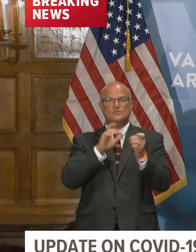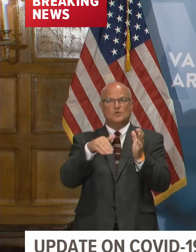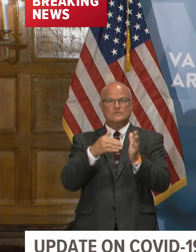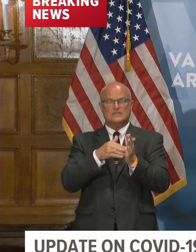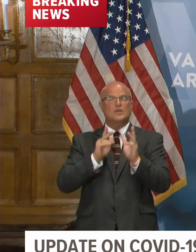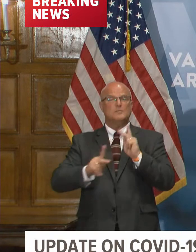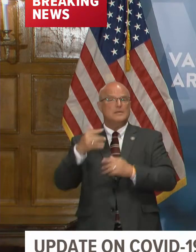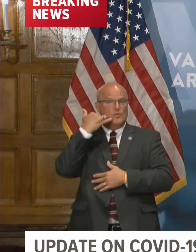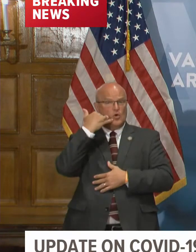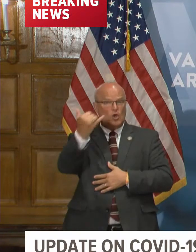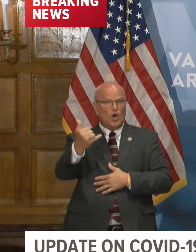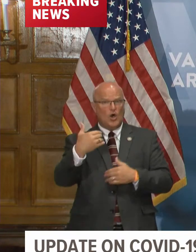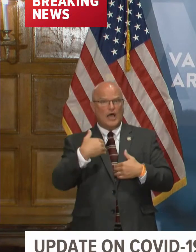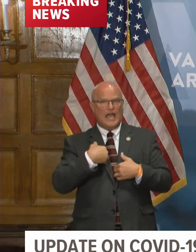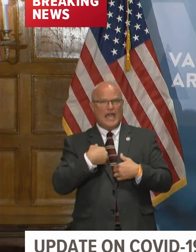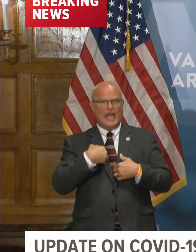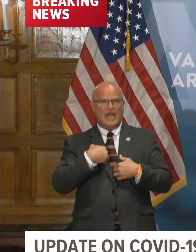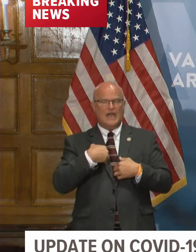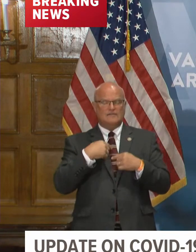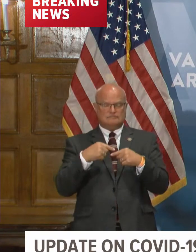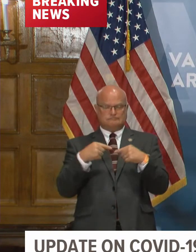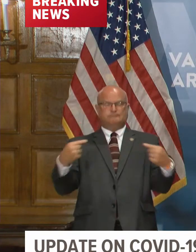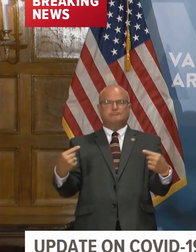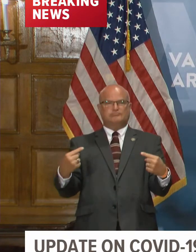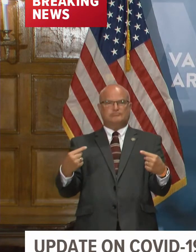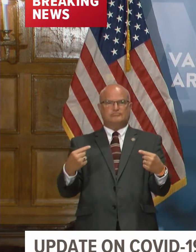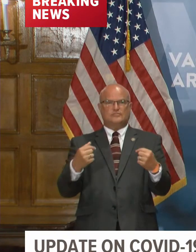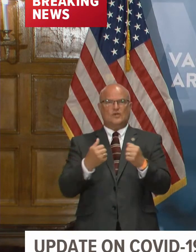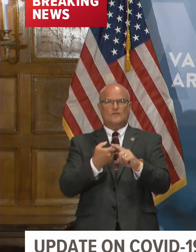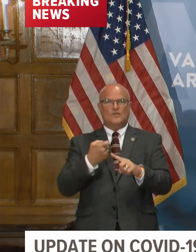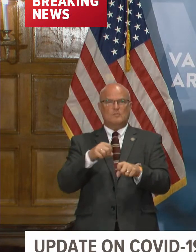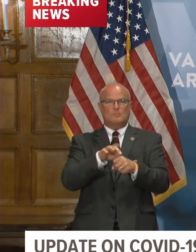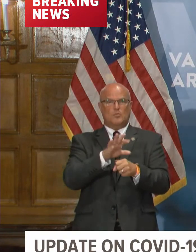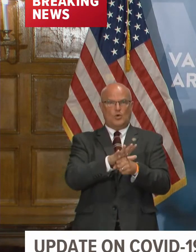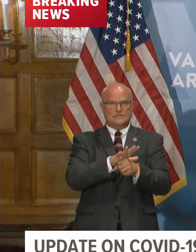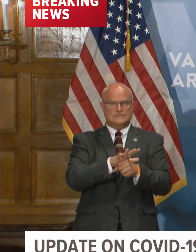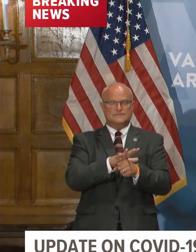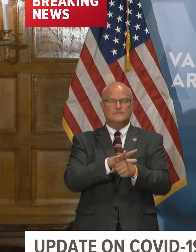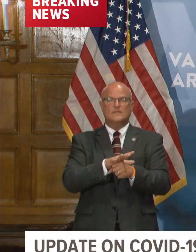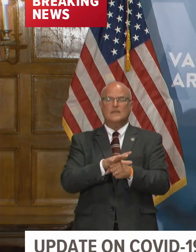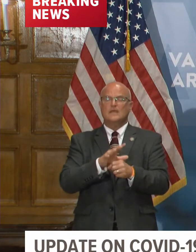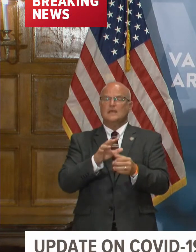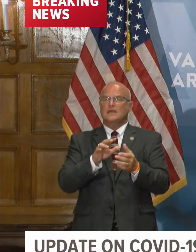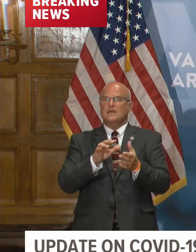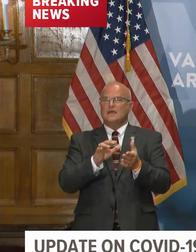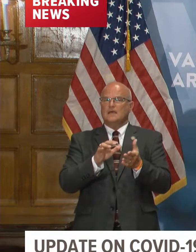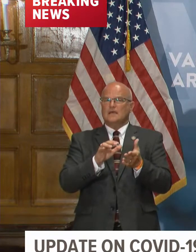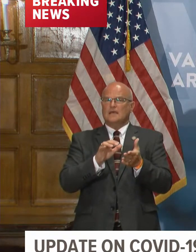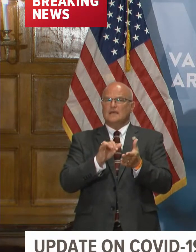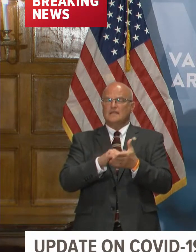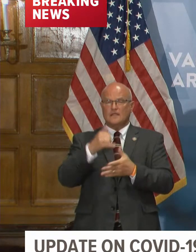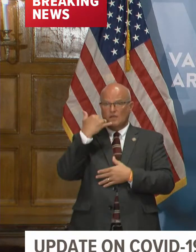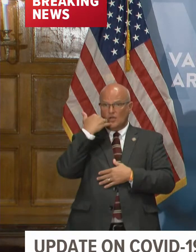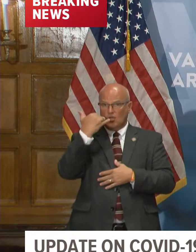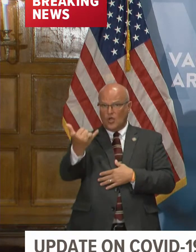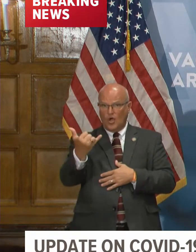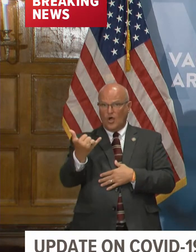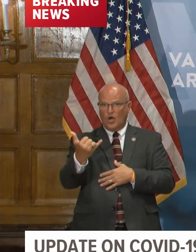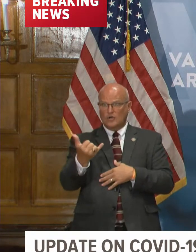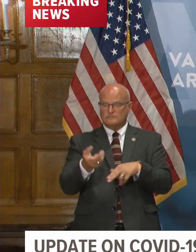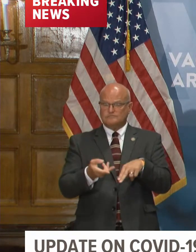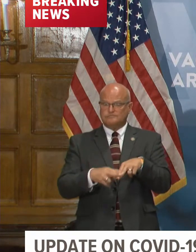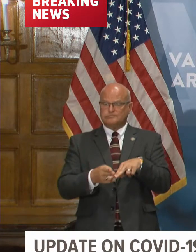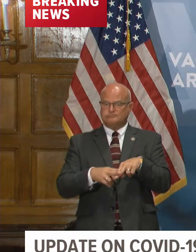call whenever they have an adverse consequence or concern about a poison. The calls have been